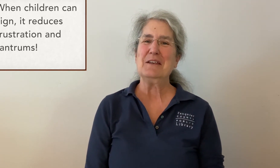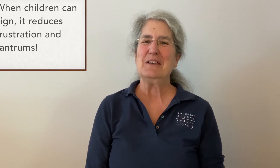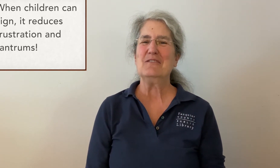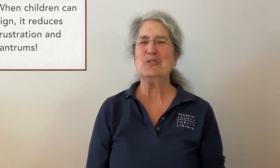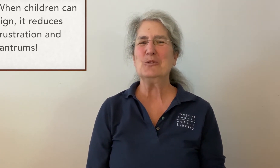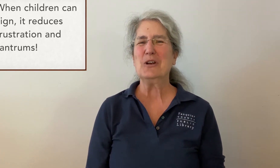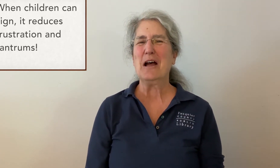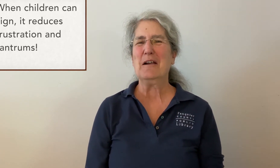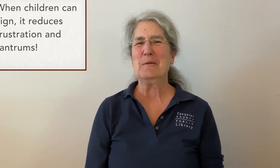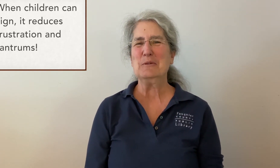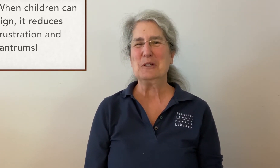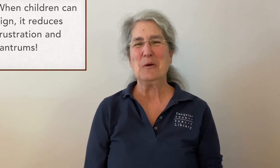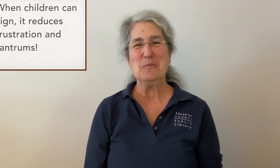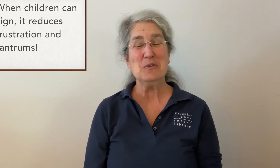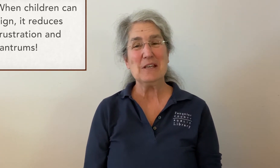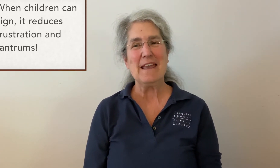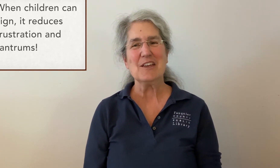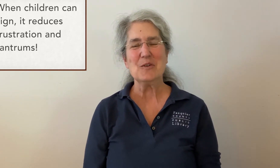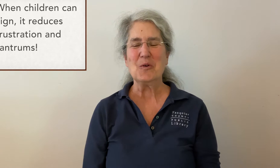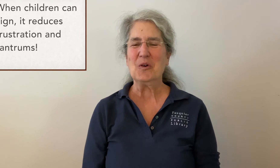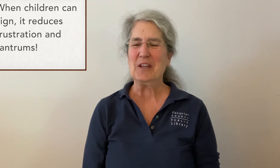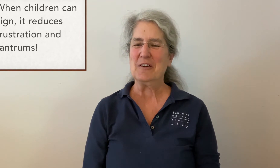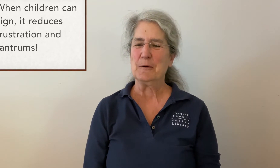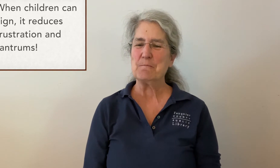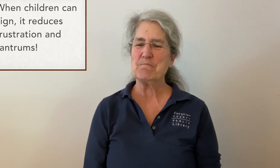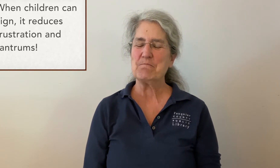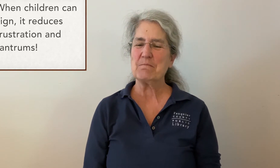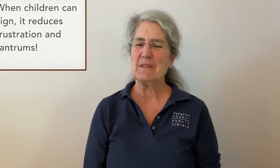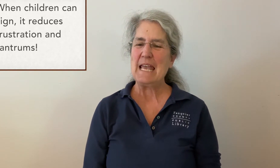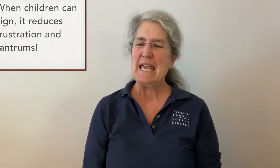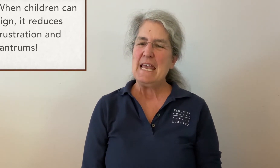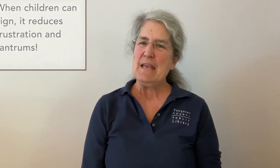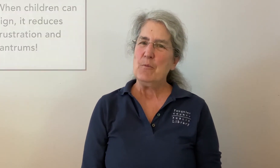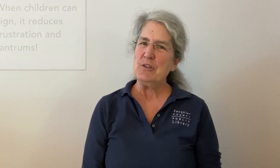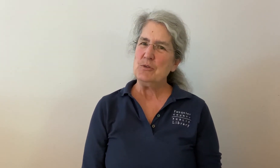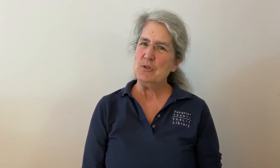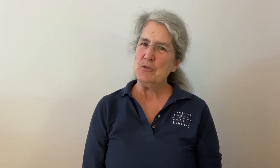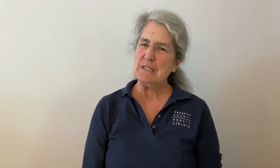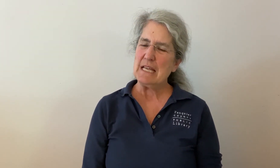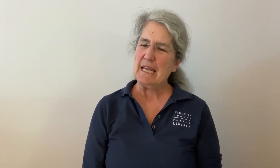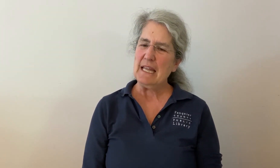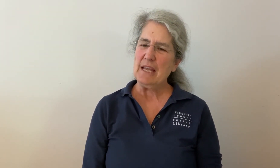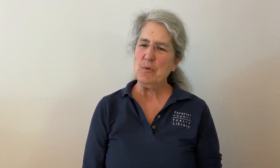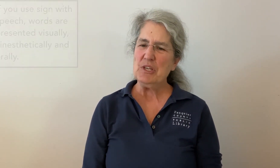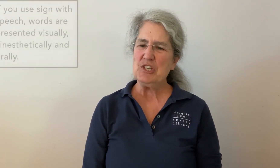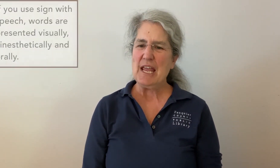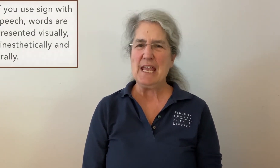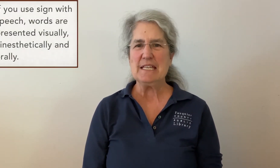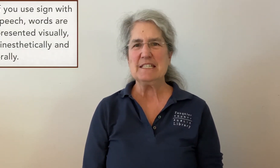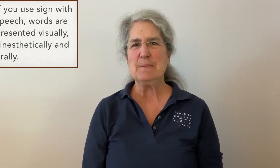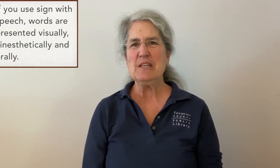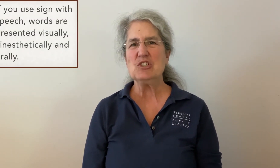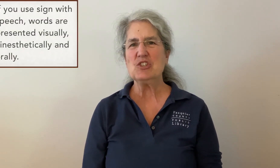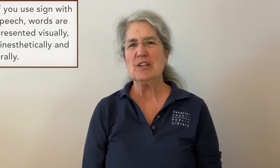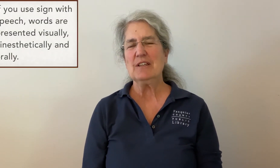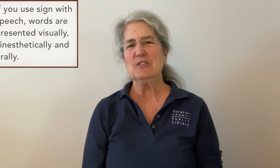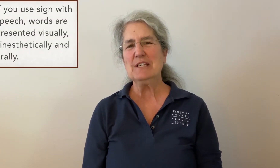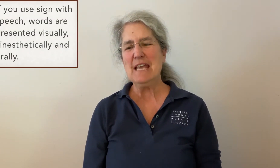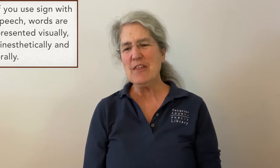if children are able to communicate earlier. When you use sign language and speech